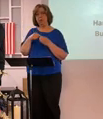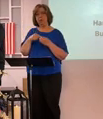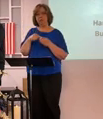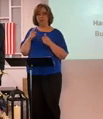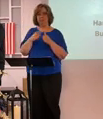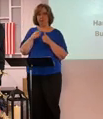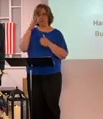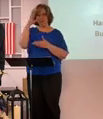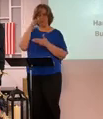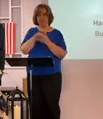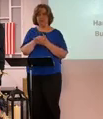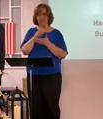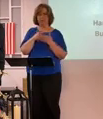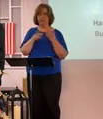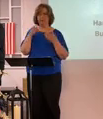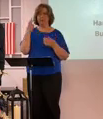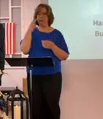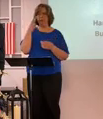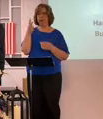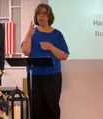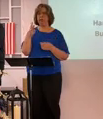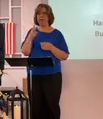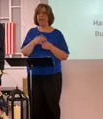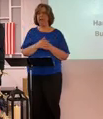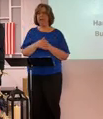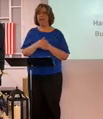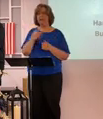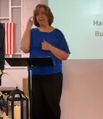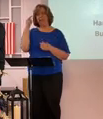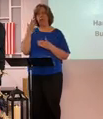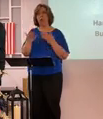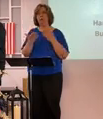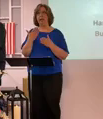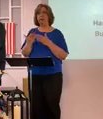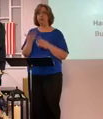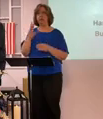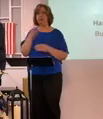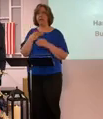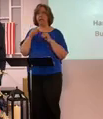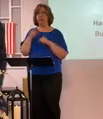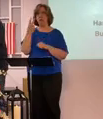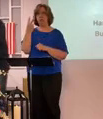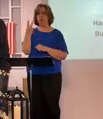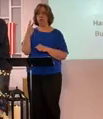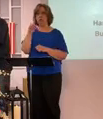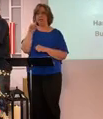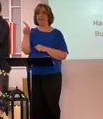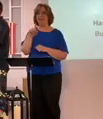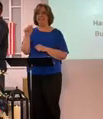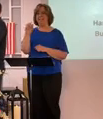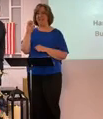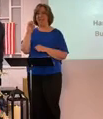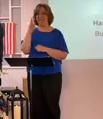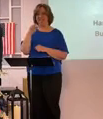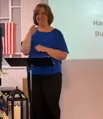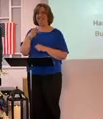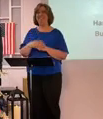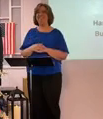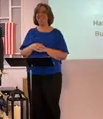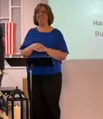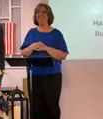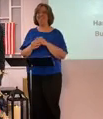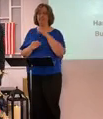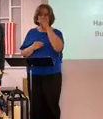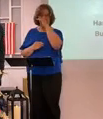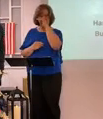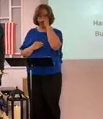there's days I'm like, oh my gosh, we could have two Zacharies. So, I mean, it's, you know, there was definitely a plan